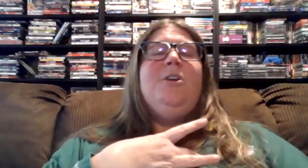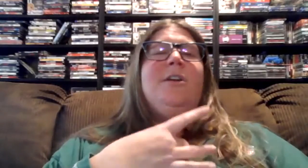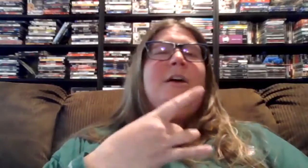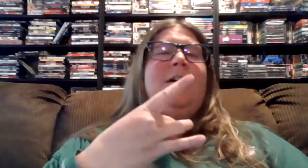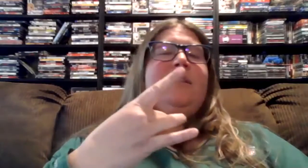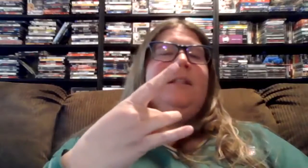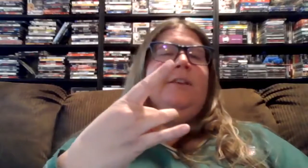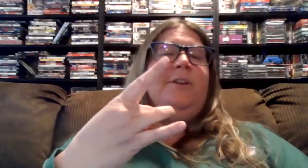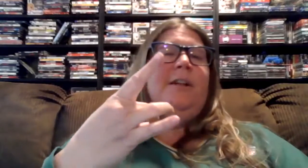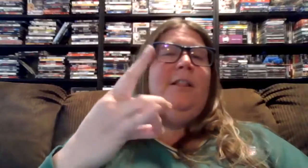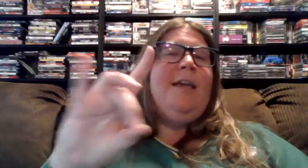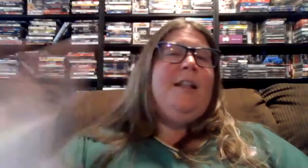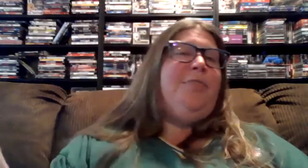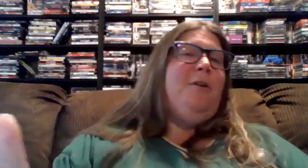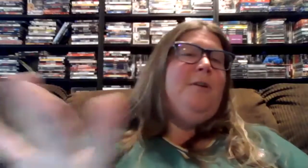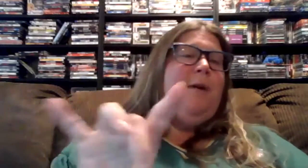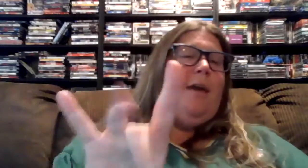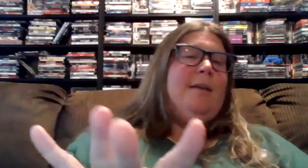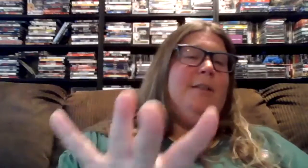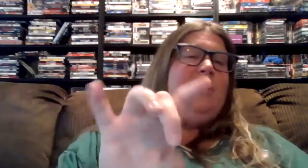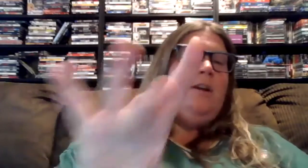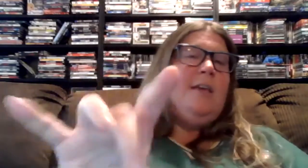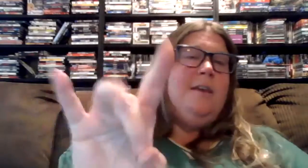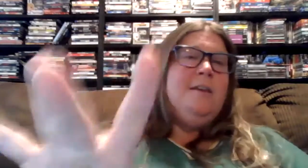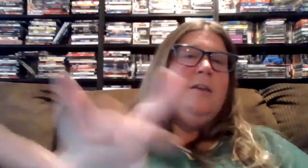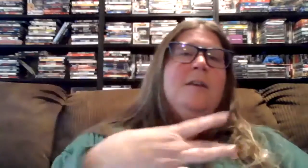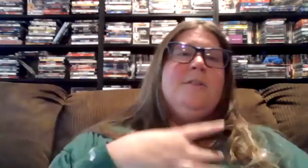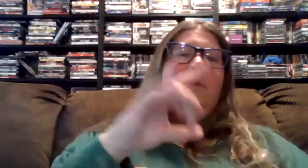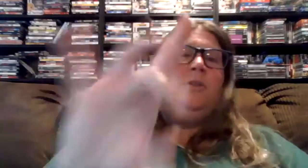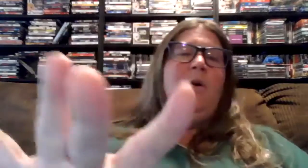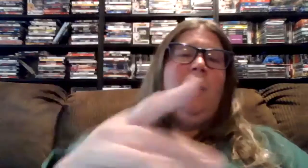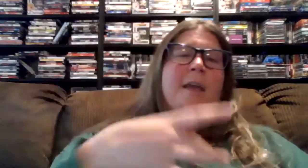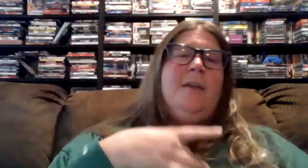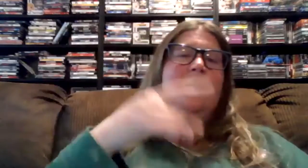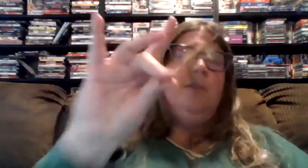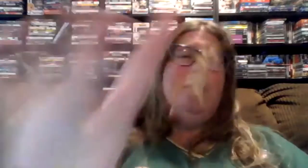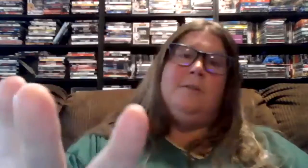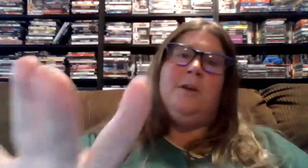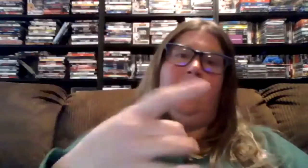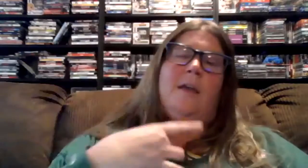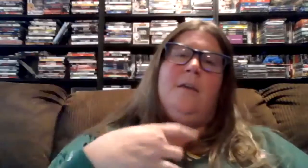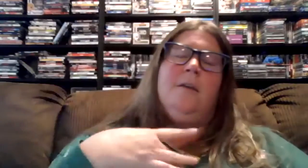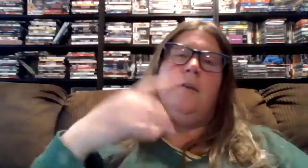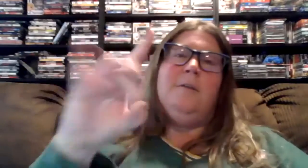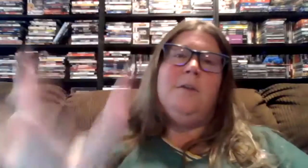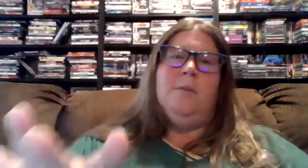going to like it and throw it away. It's yucky. So don't like, don't like, don't like.